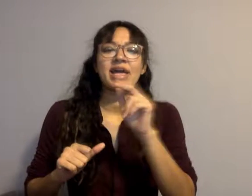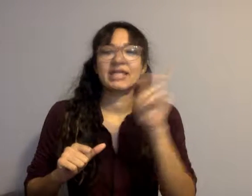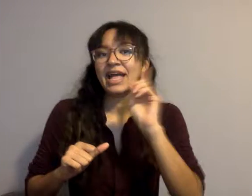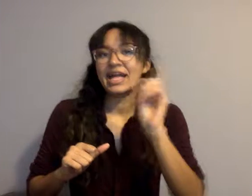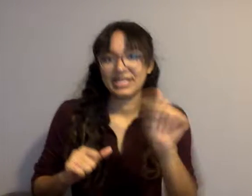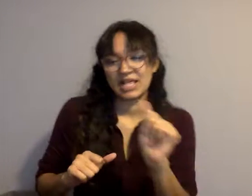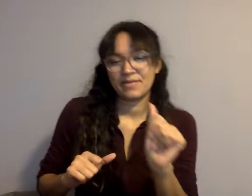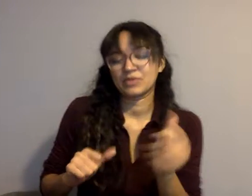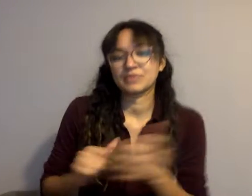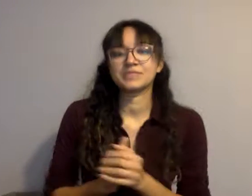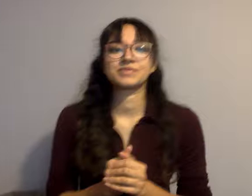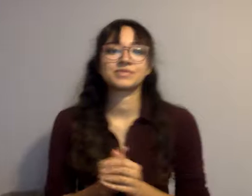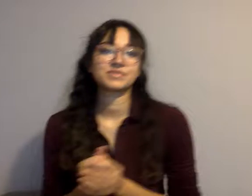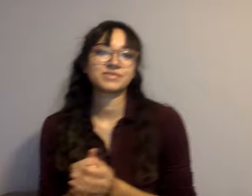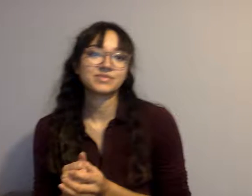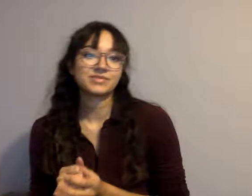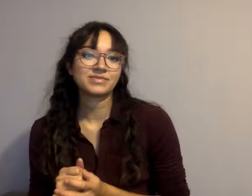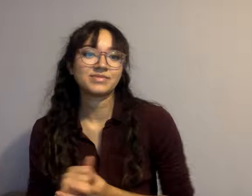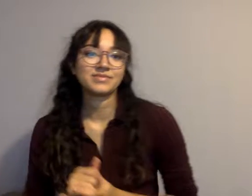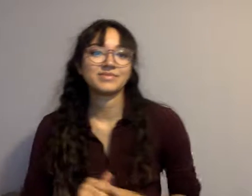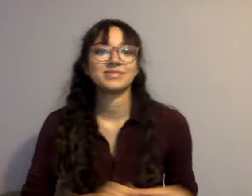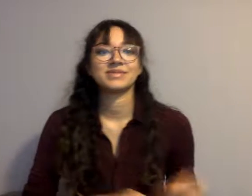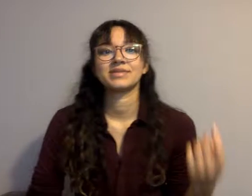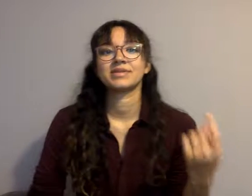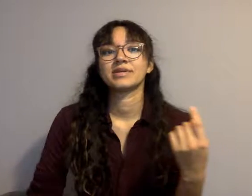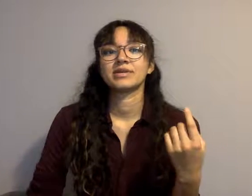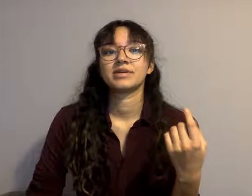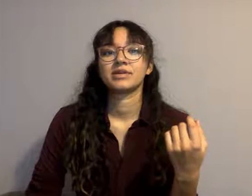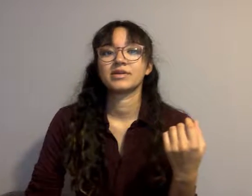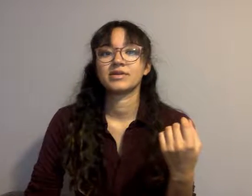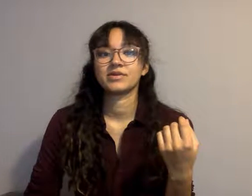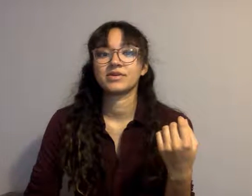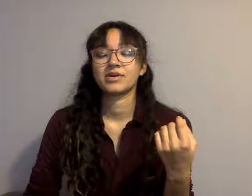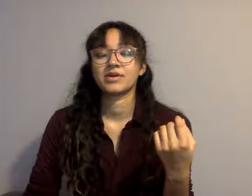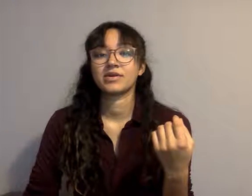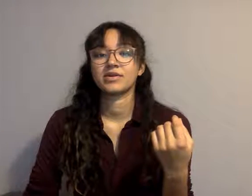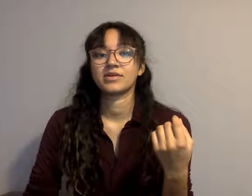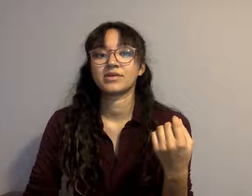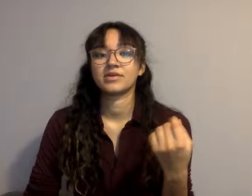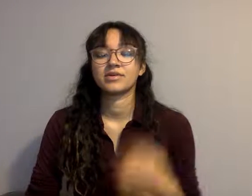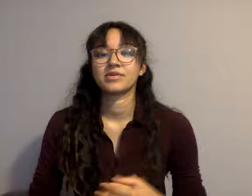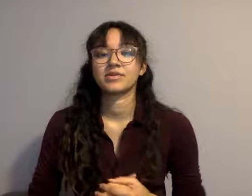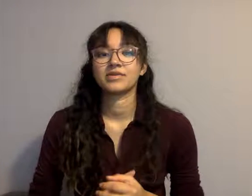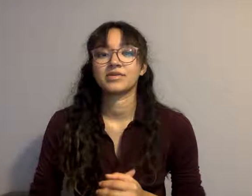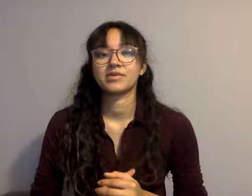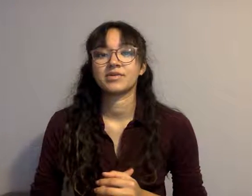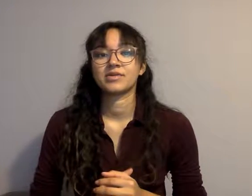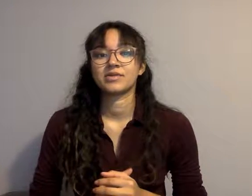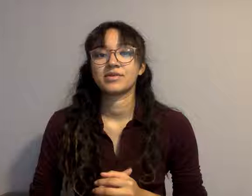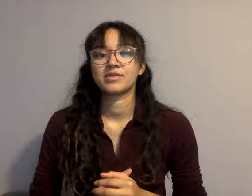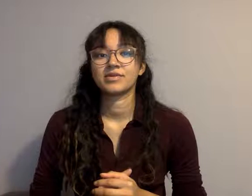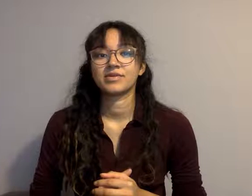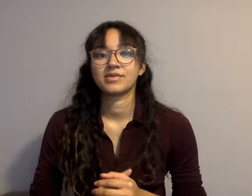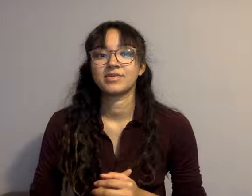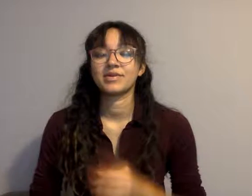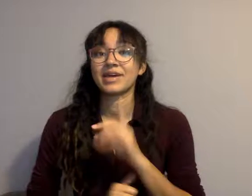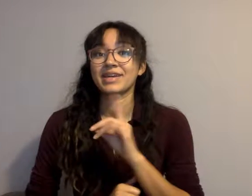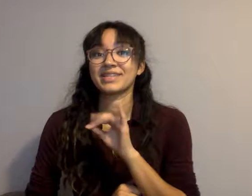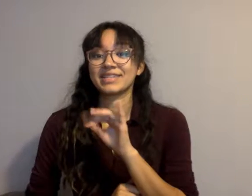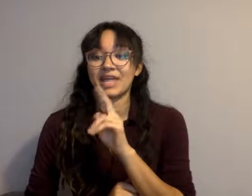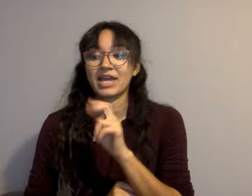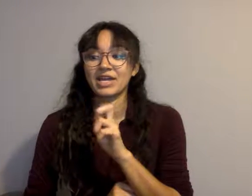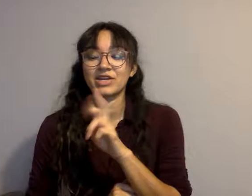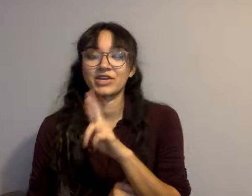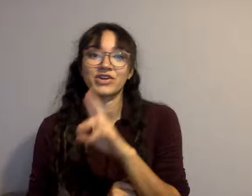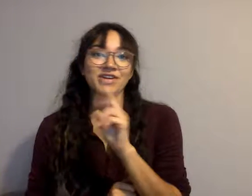on a daytime soap opera. My dream was coming true, and I knew that I would be promoted from diner to wacky